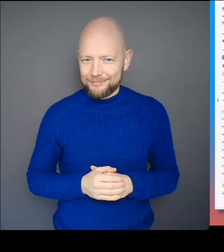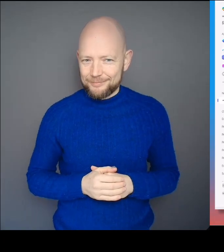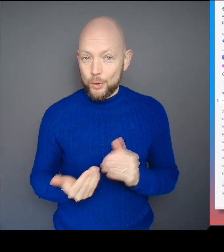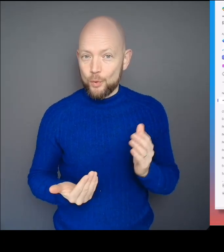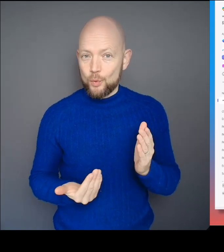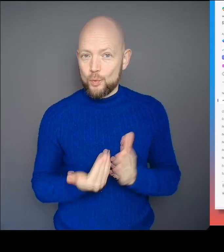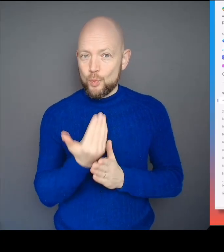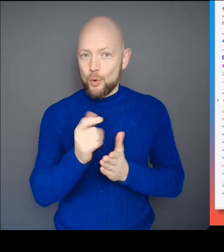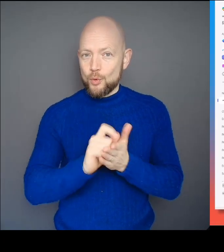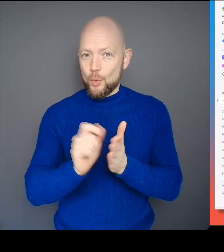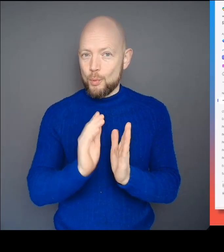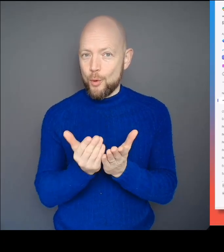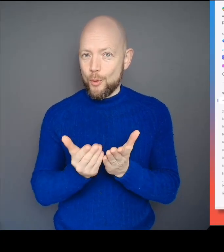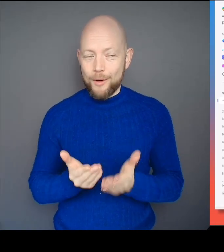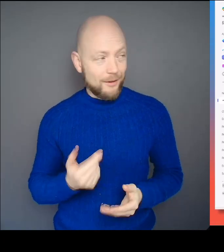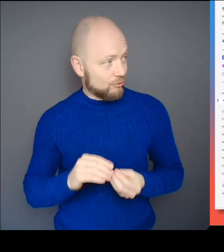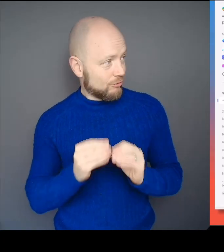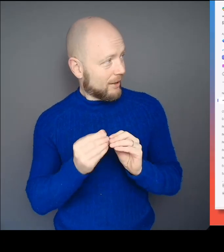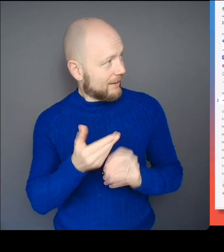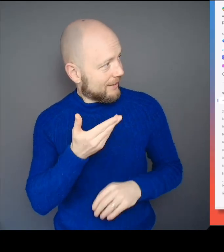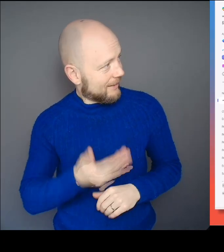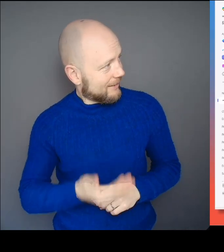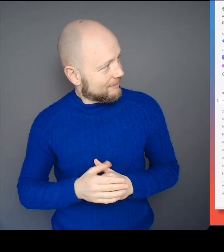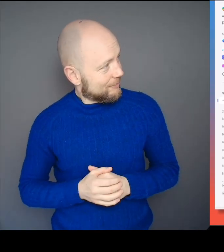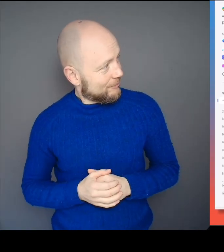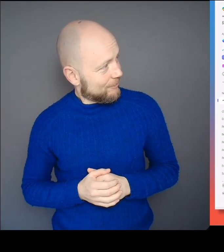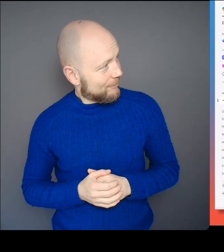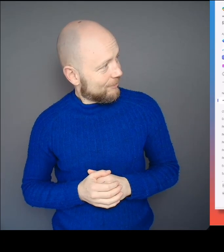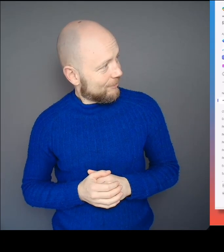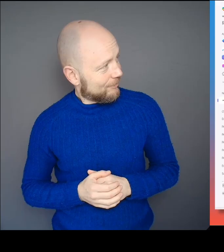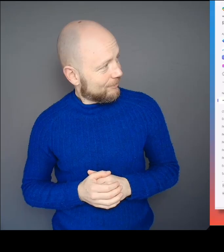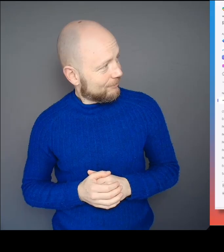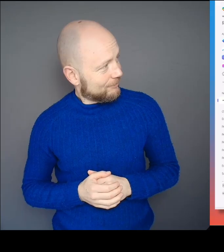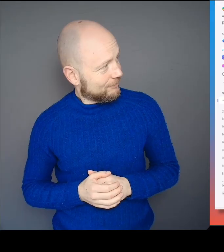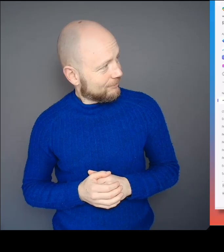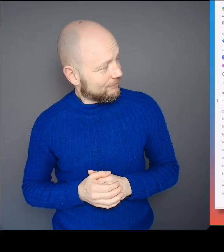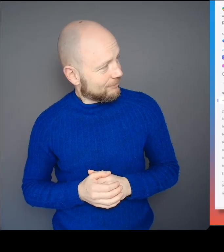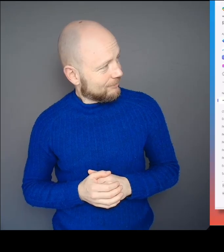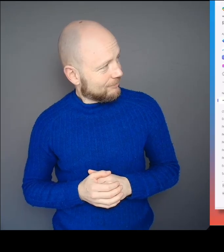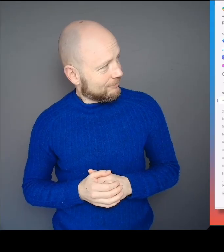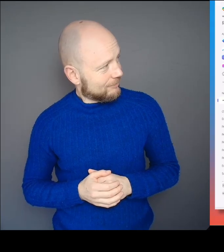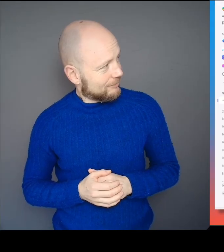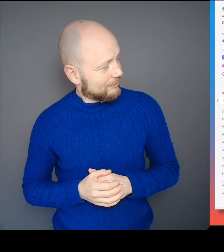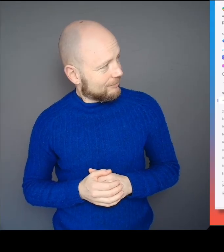let's create a new notebook here. I'm going to call this one Pets at Work Notebook.